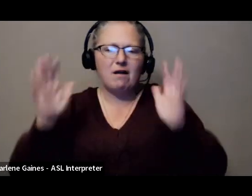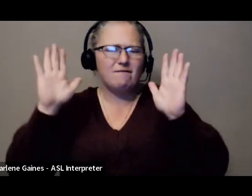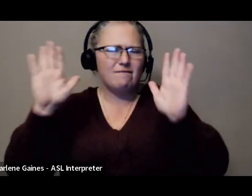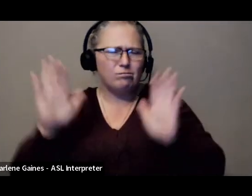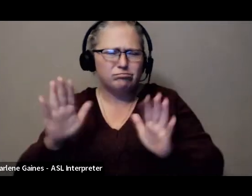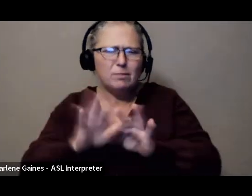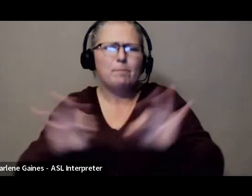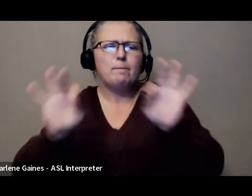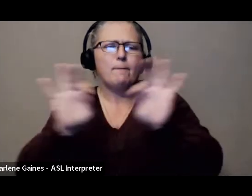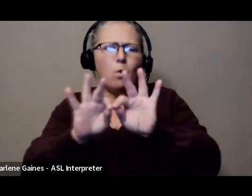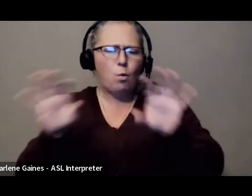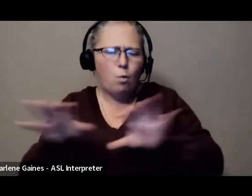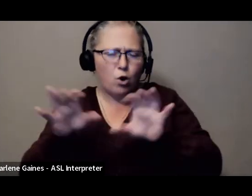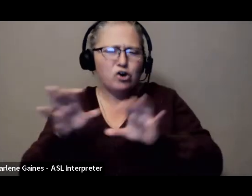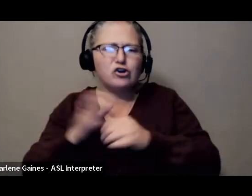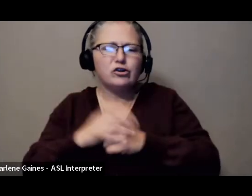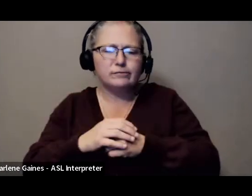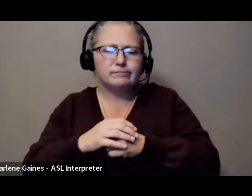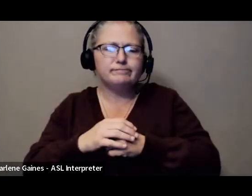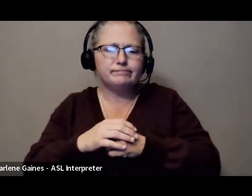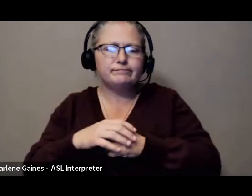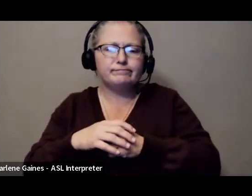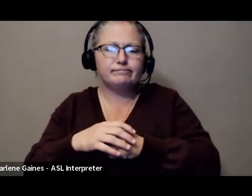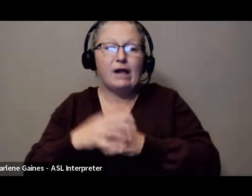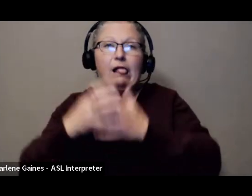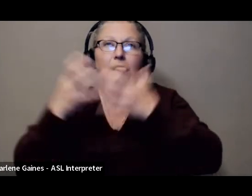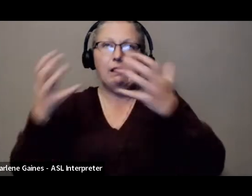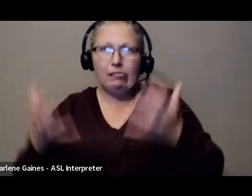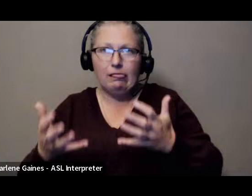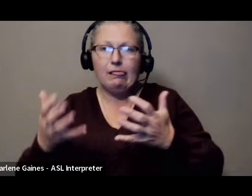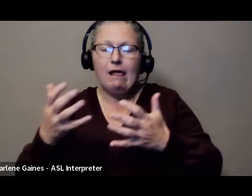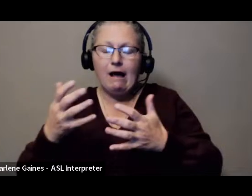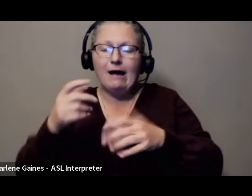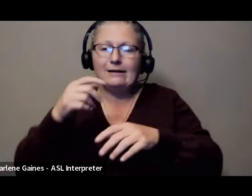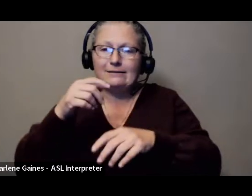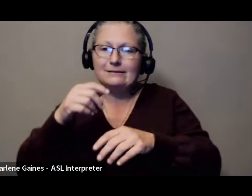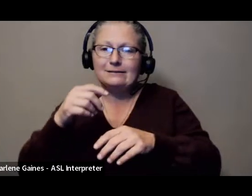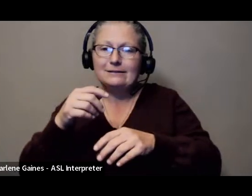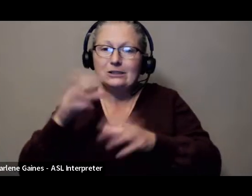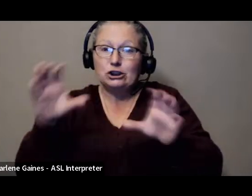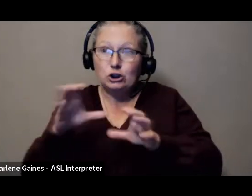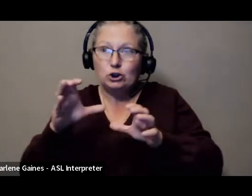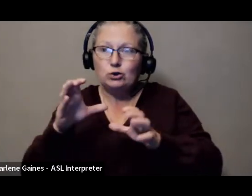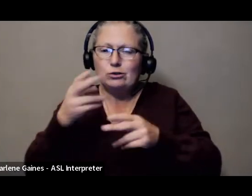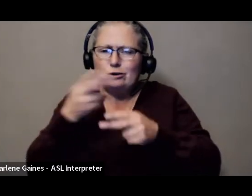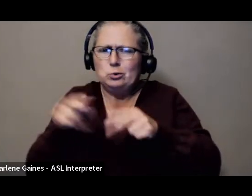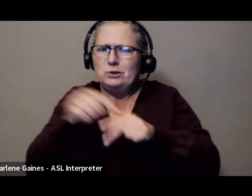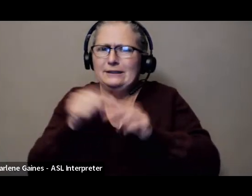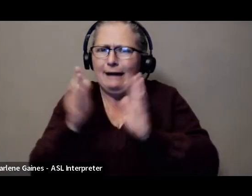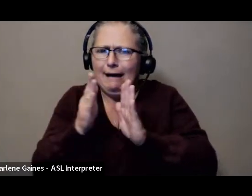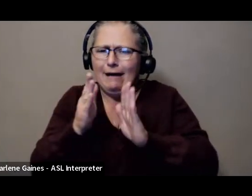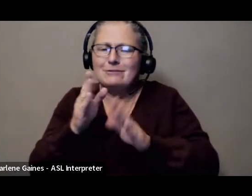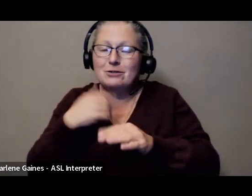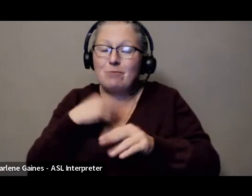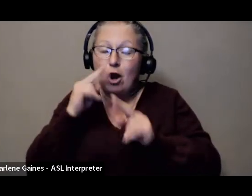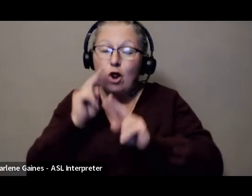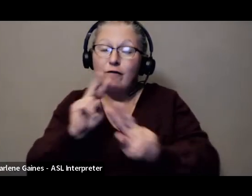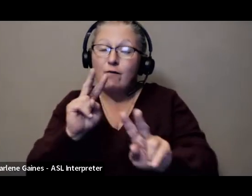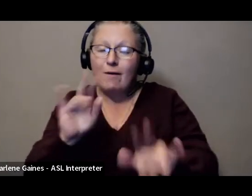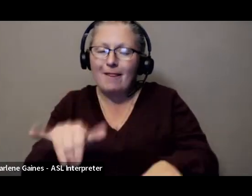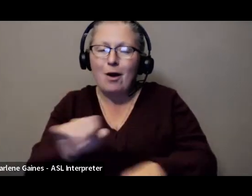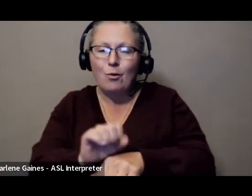and important work to do, a lot to tackle in a very short amount of time. And I really look forward to that work. So thank you very